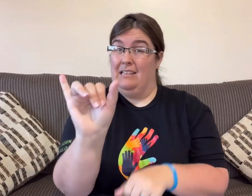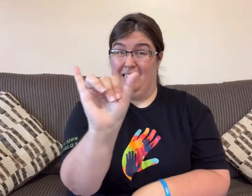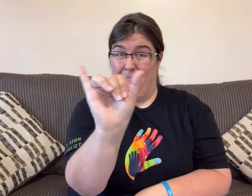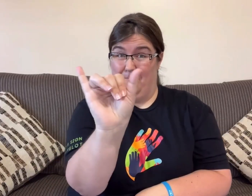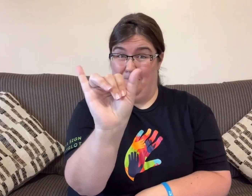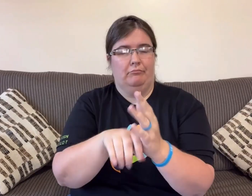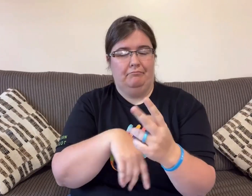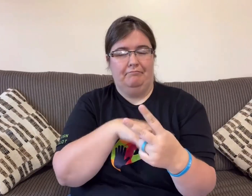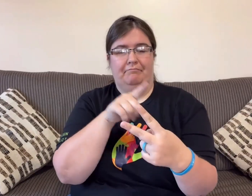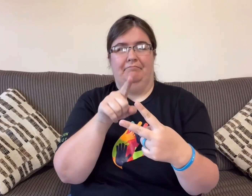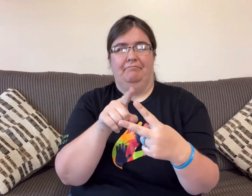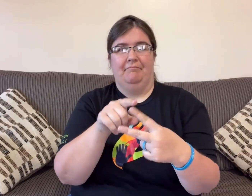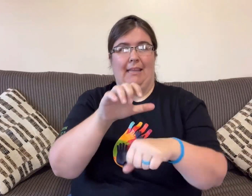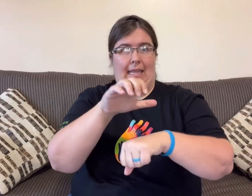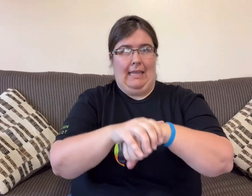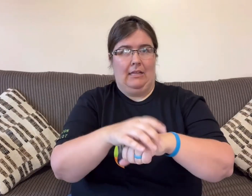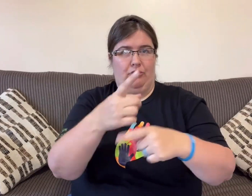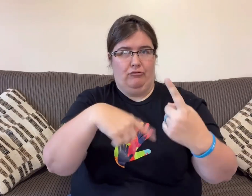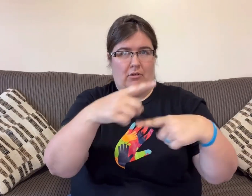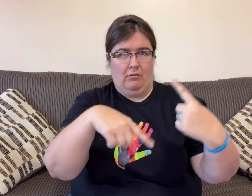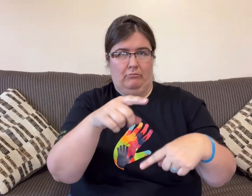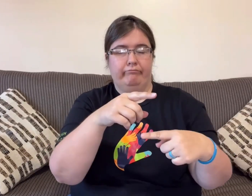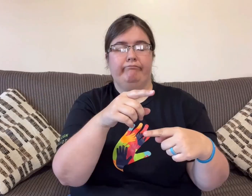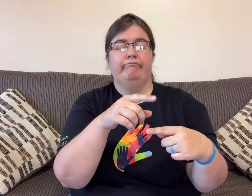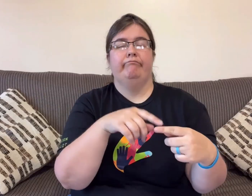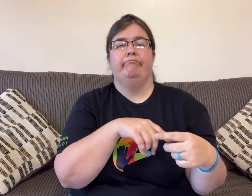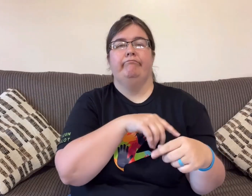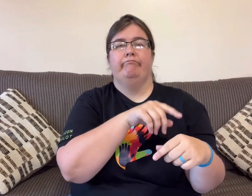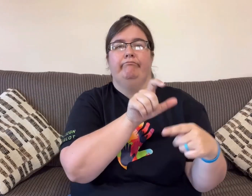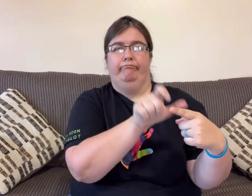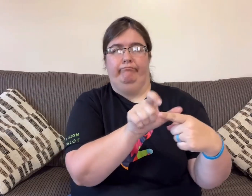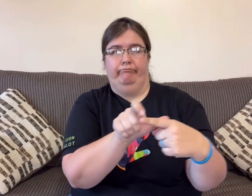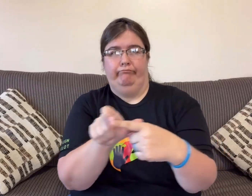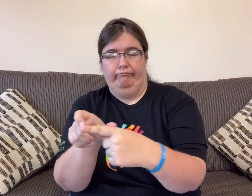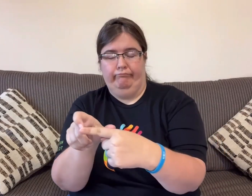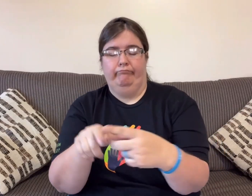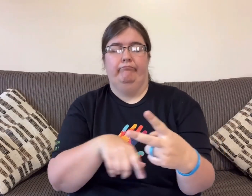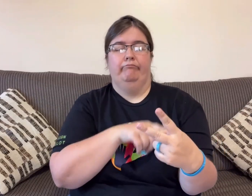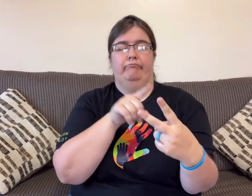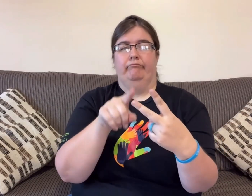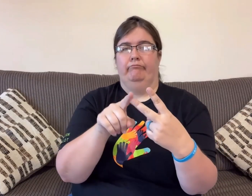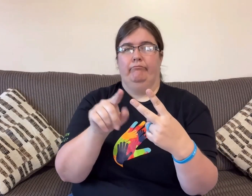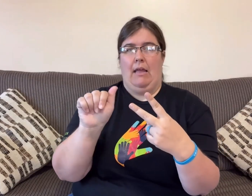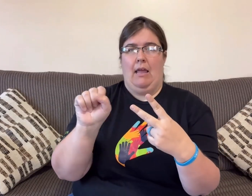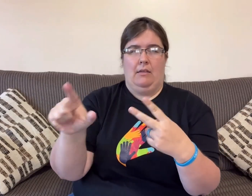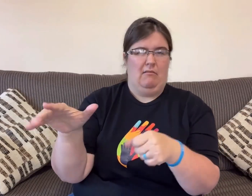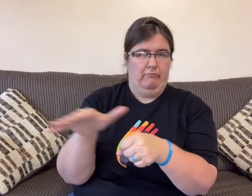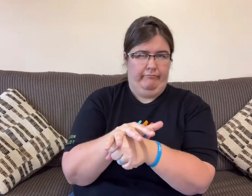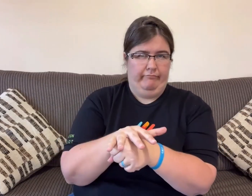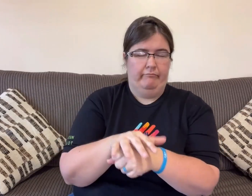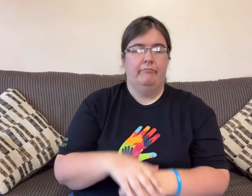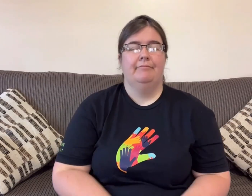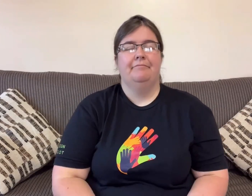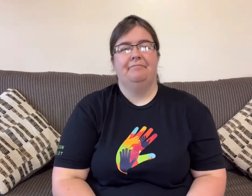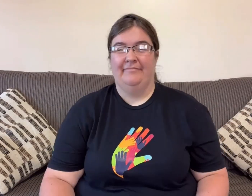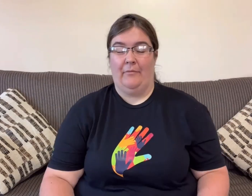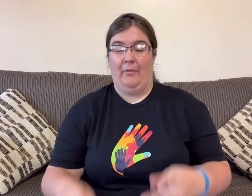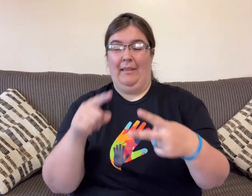same, but the first example is in signed English, not ASL. meaning the words will be linear. The second example is